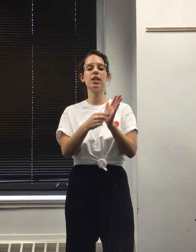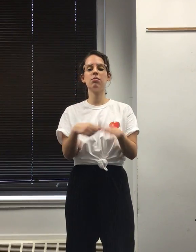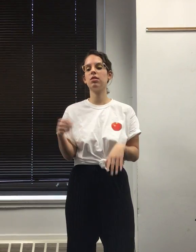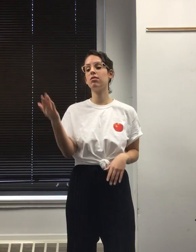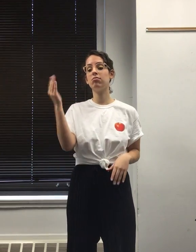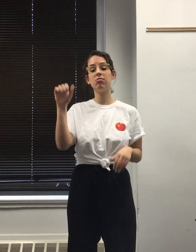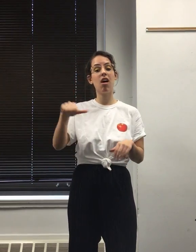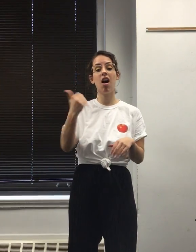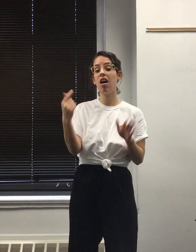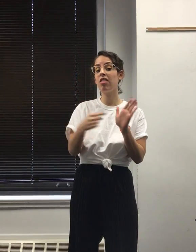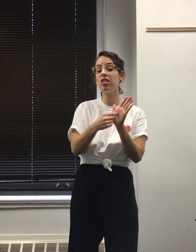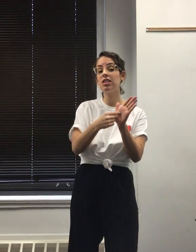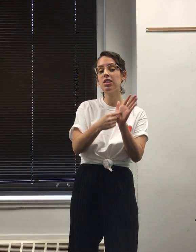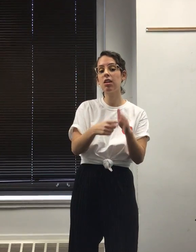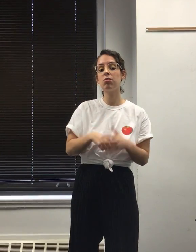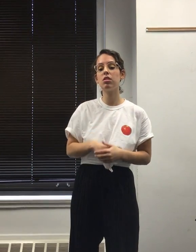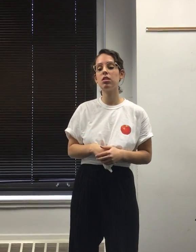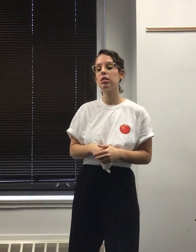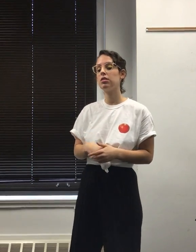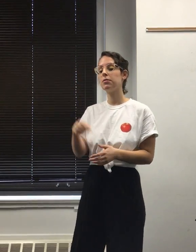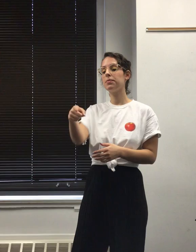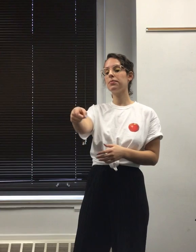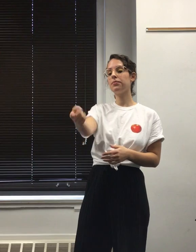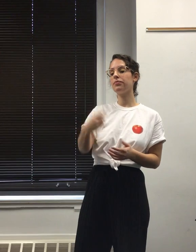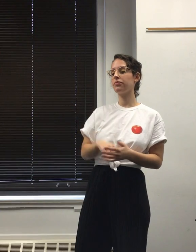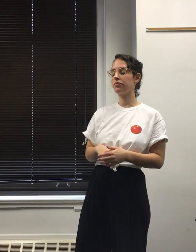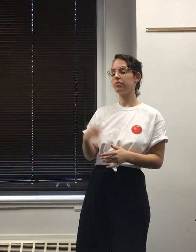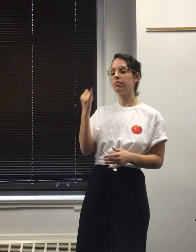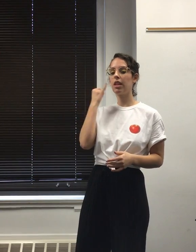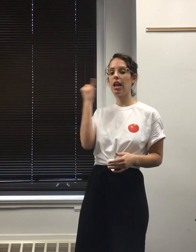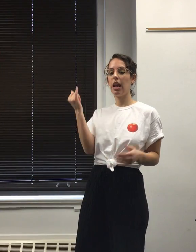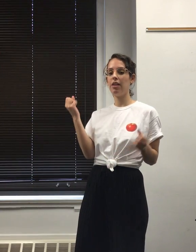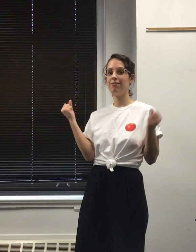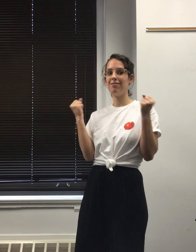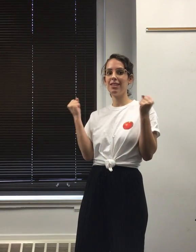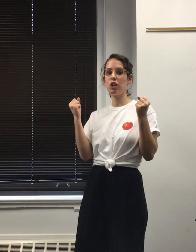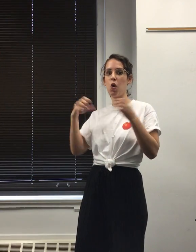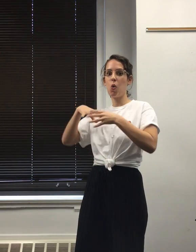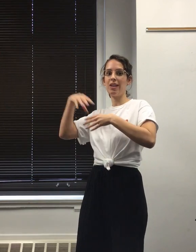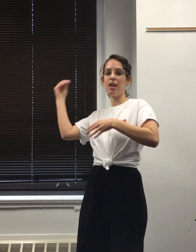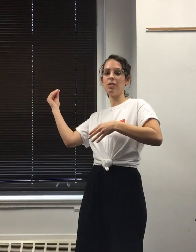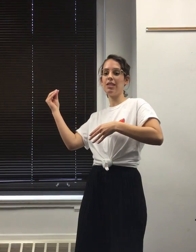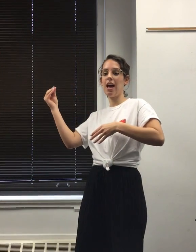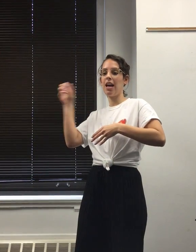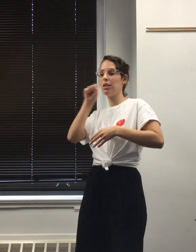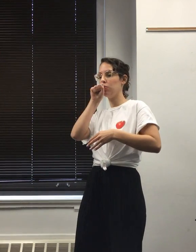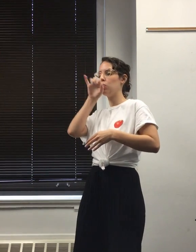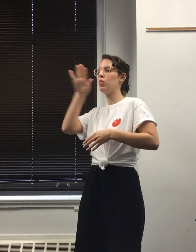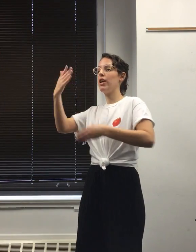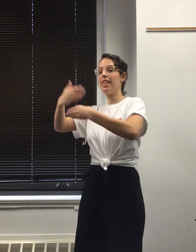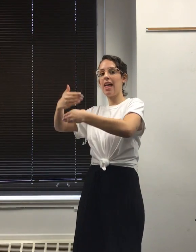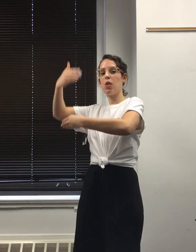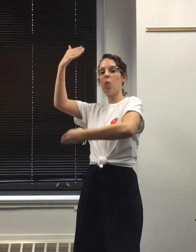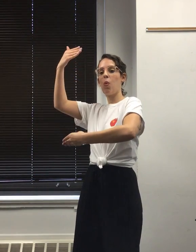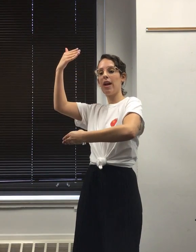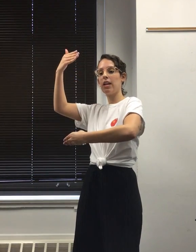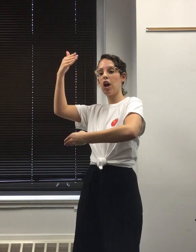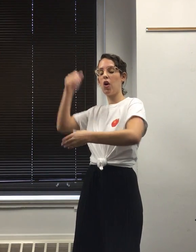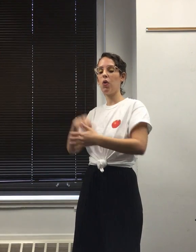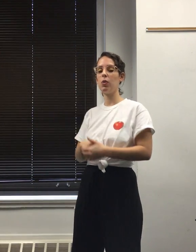And When it's cold outside and you breathe on the window glass. okay, that's one. Cold outside, you go up